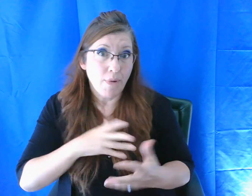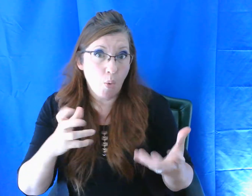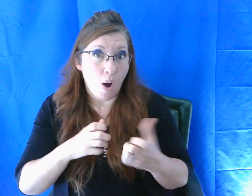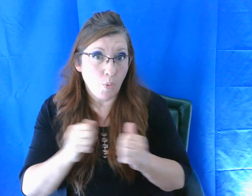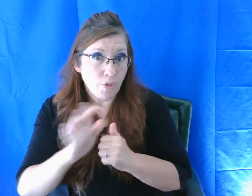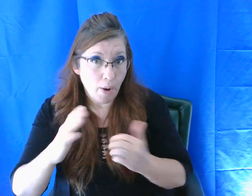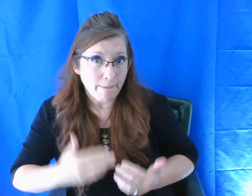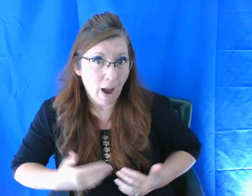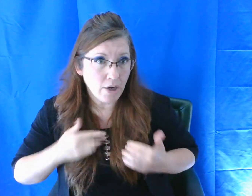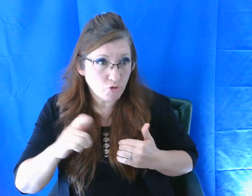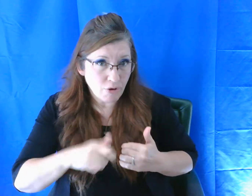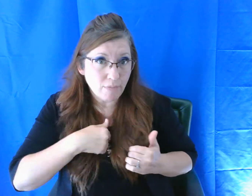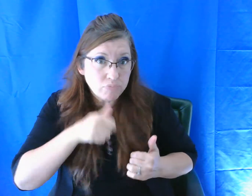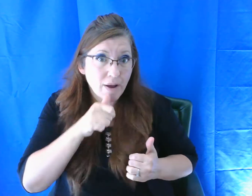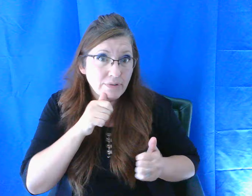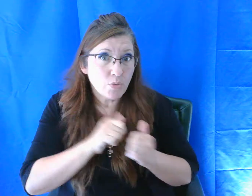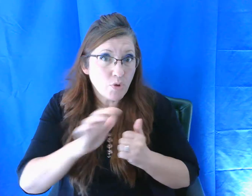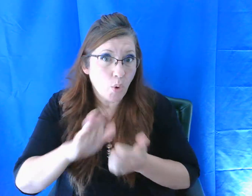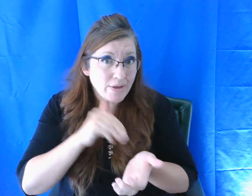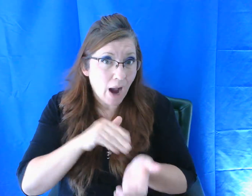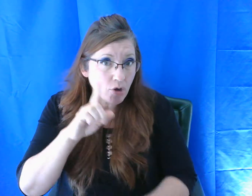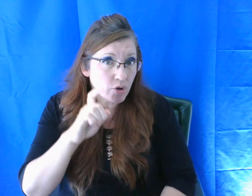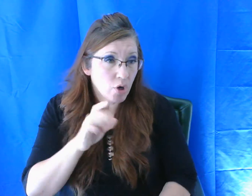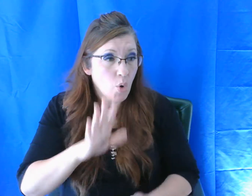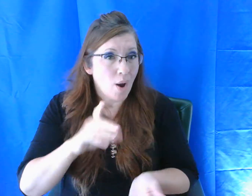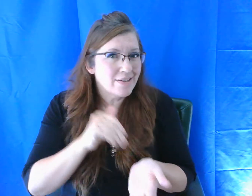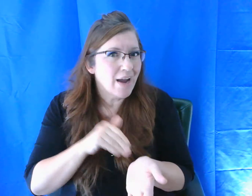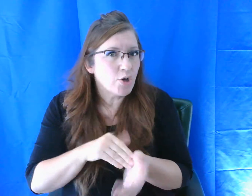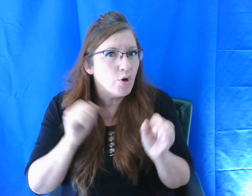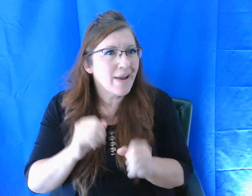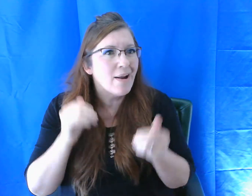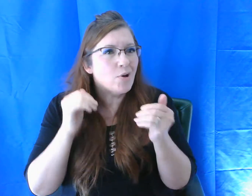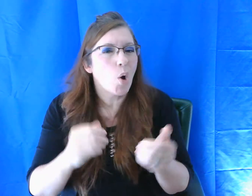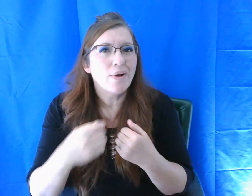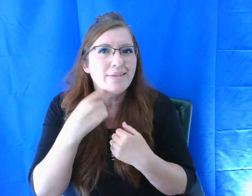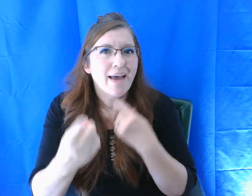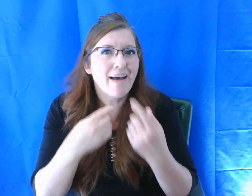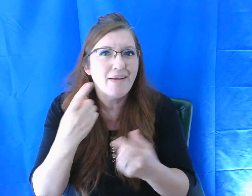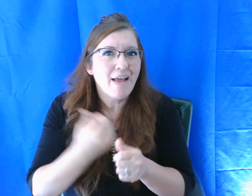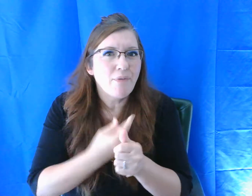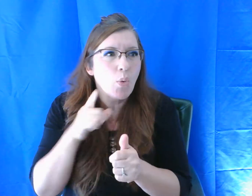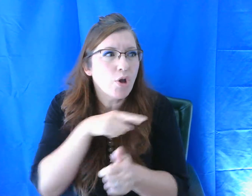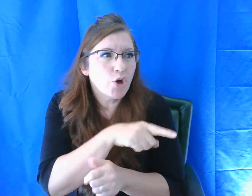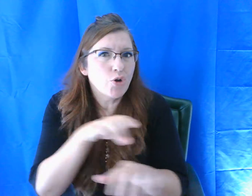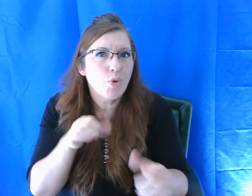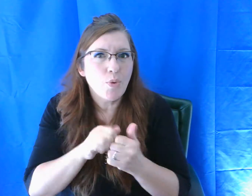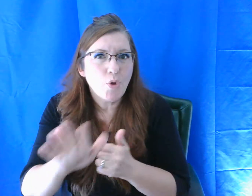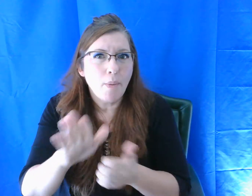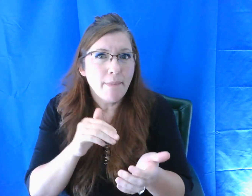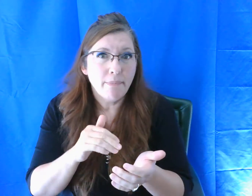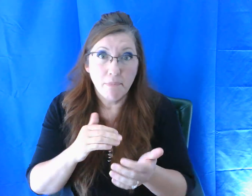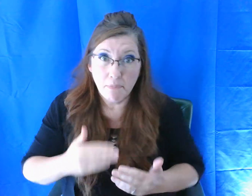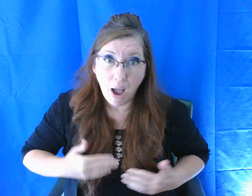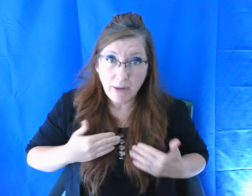you should not have privacy with your doctor? That your doctor should be able to go out and tell you, like, everyone what you're doing with your body? Does that life inside that woman have privacy to be able